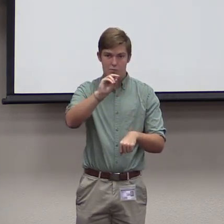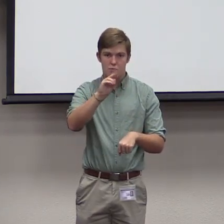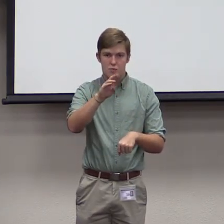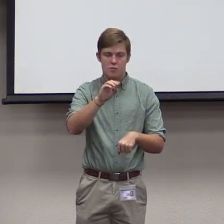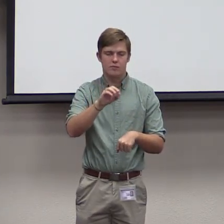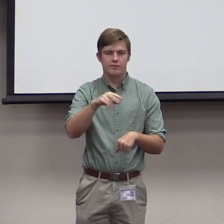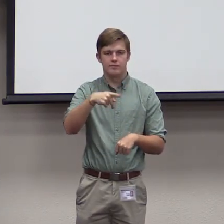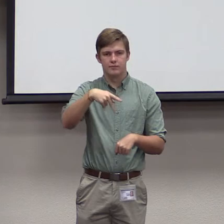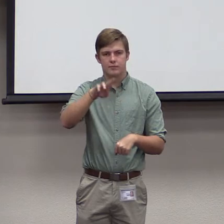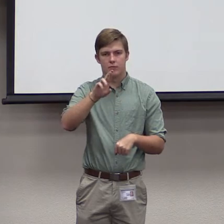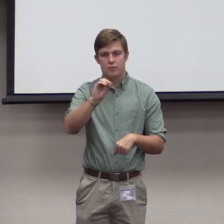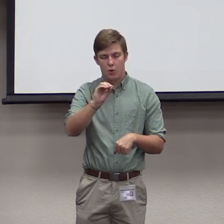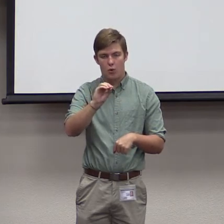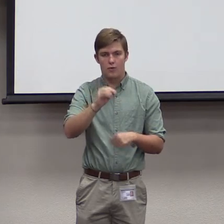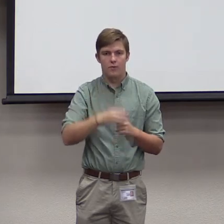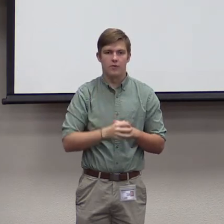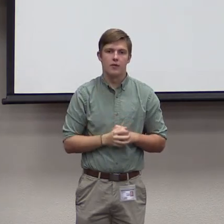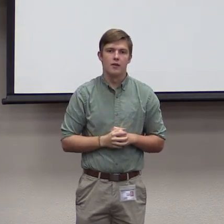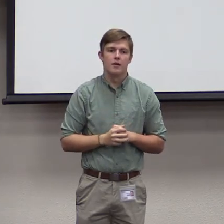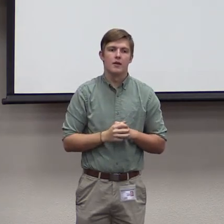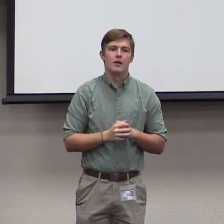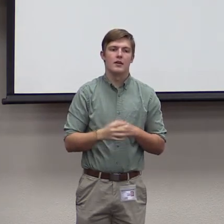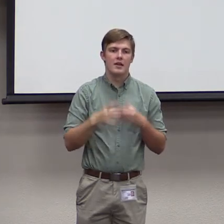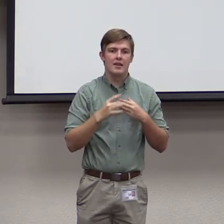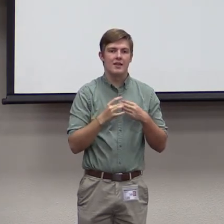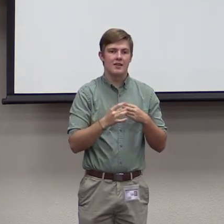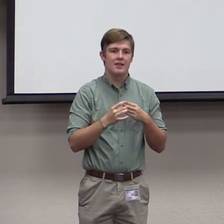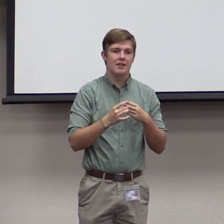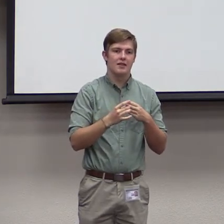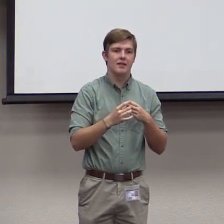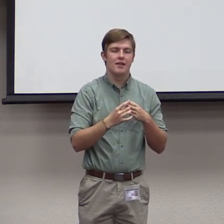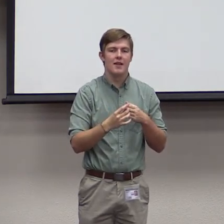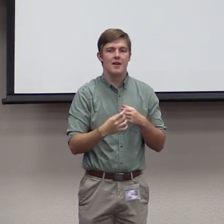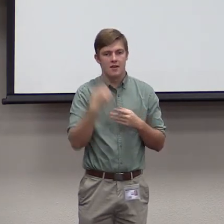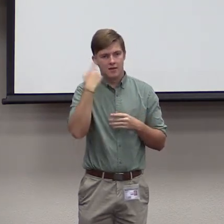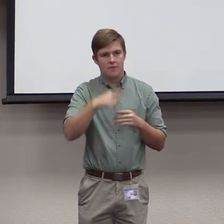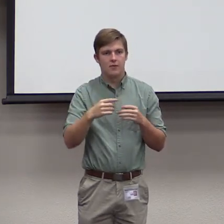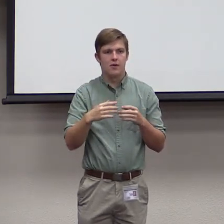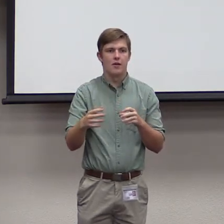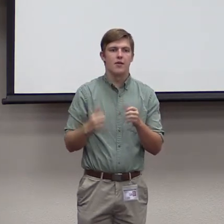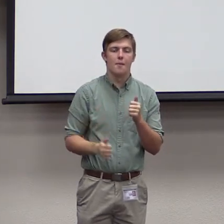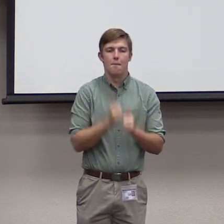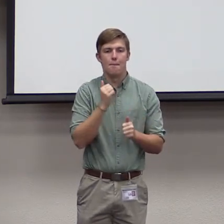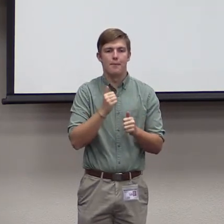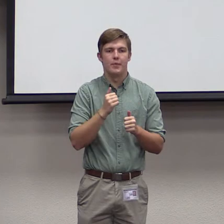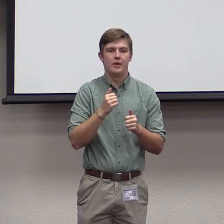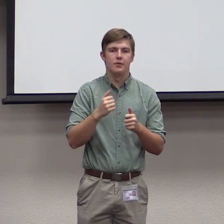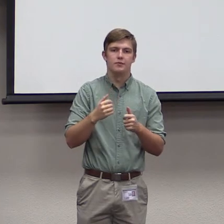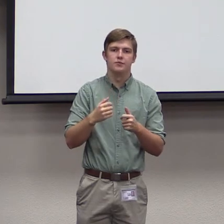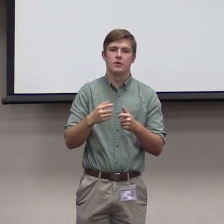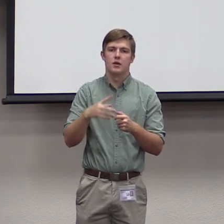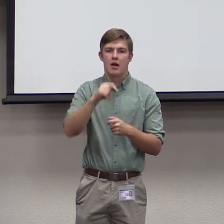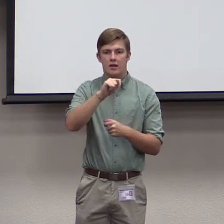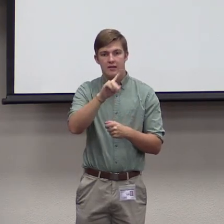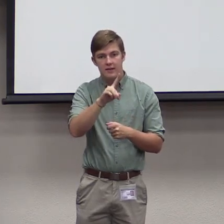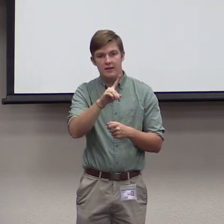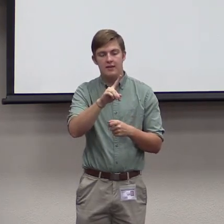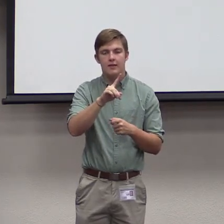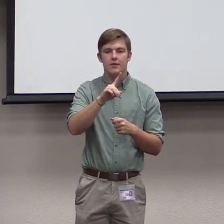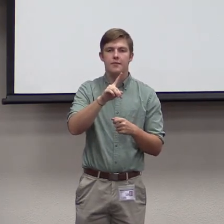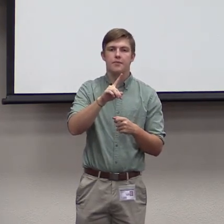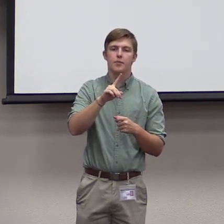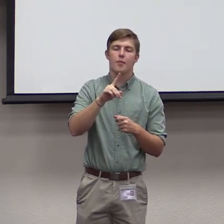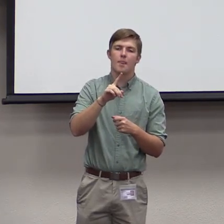National Football League for career receptions, yards, and touchdowns, and at the time he retired,